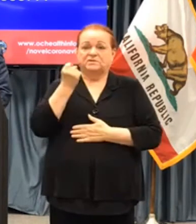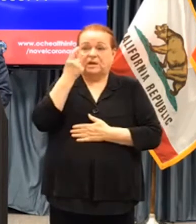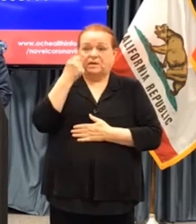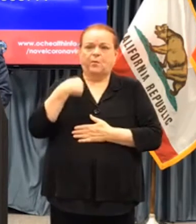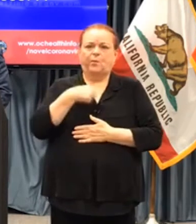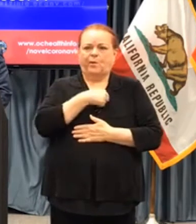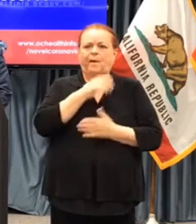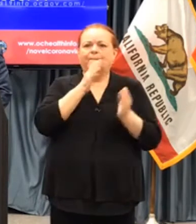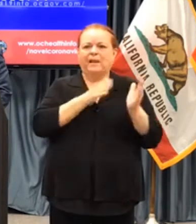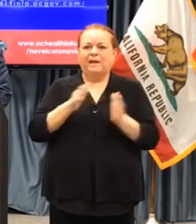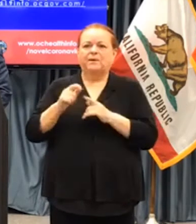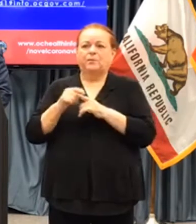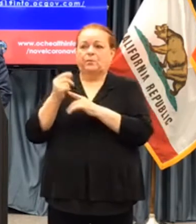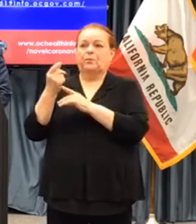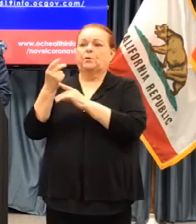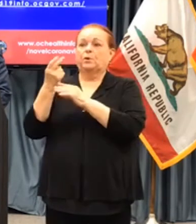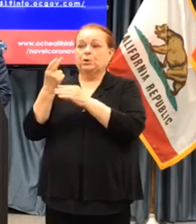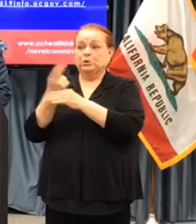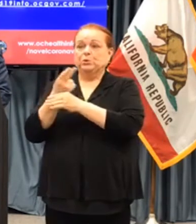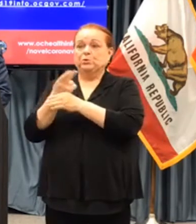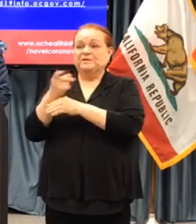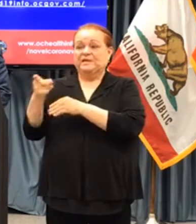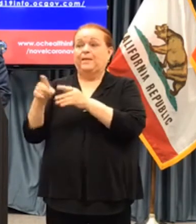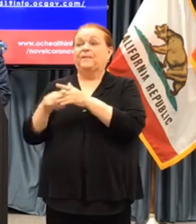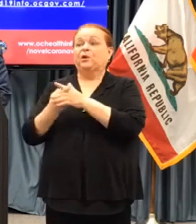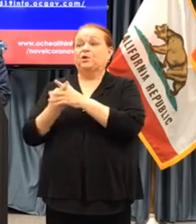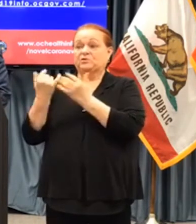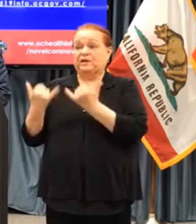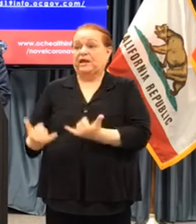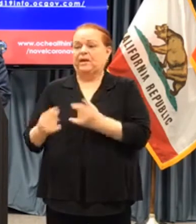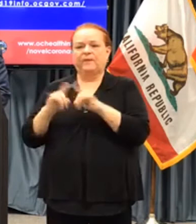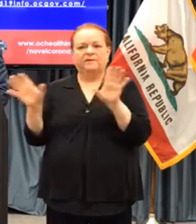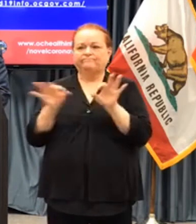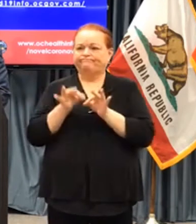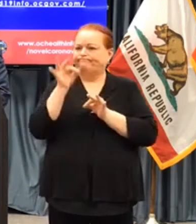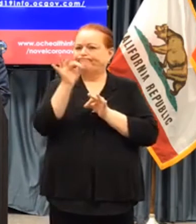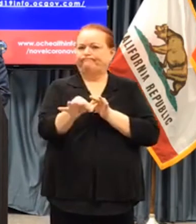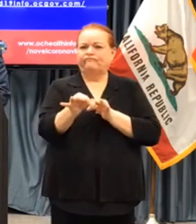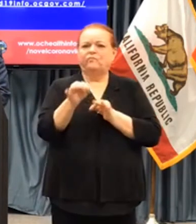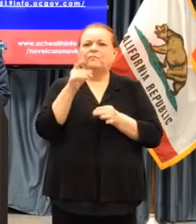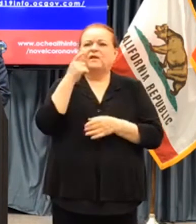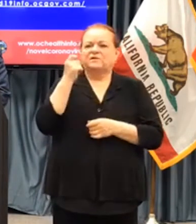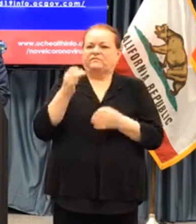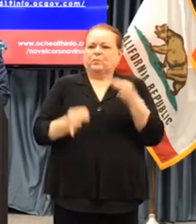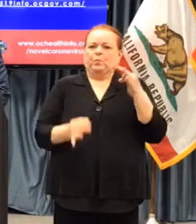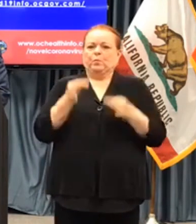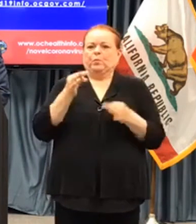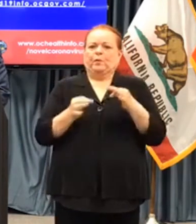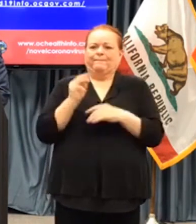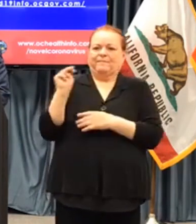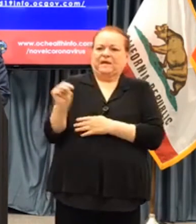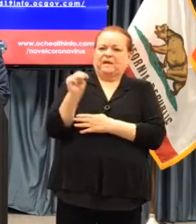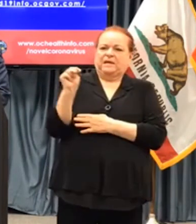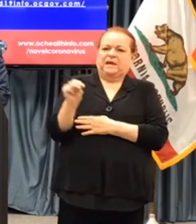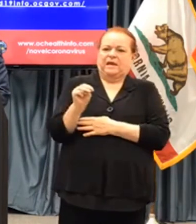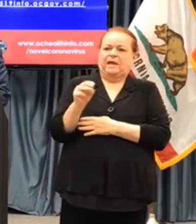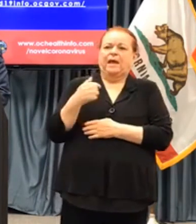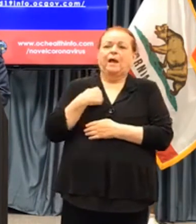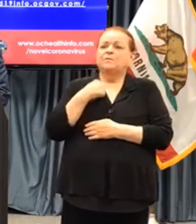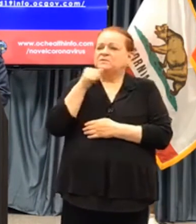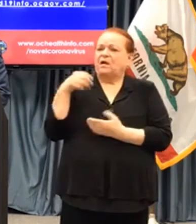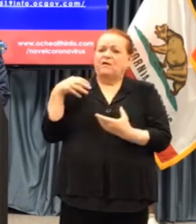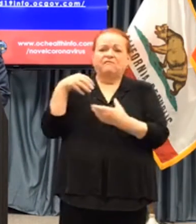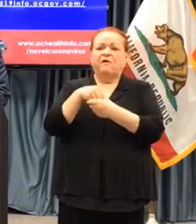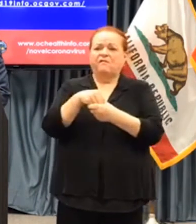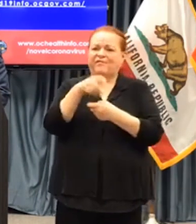to utilize the facility beginning today, but that's been delayed until the hearing on Monday. I didn't participate